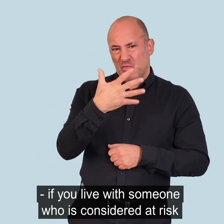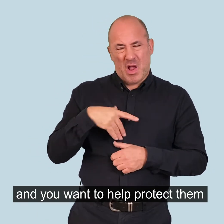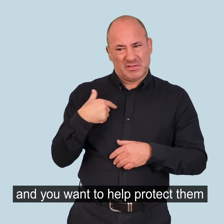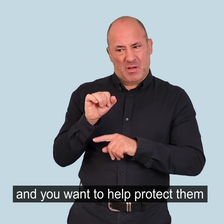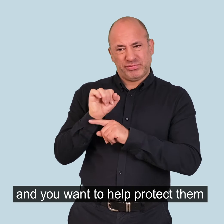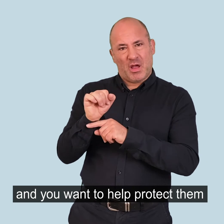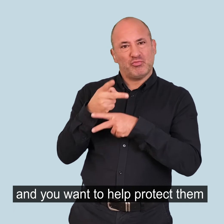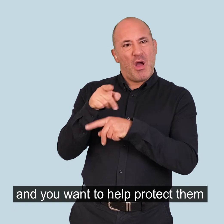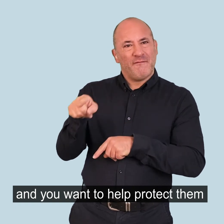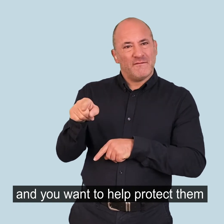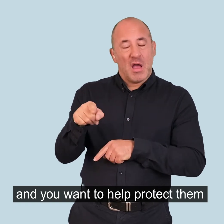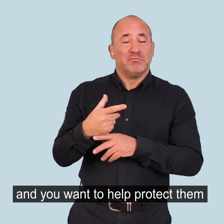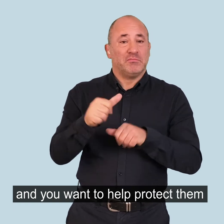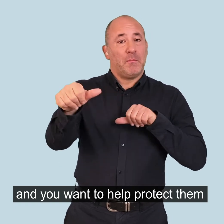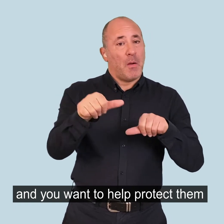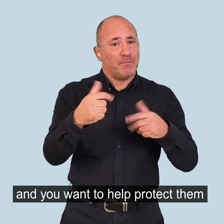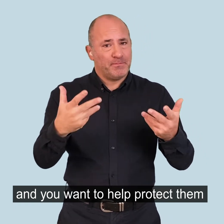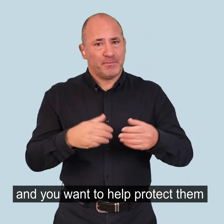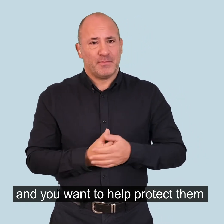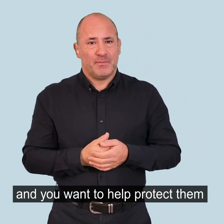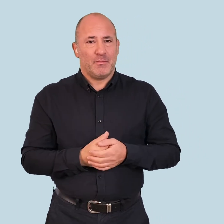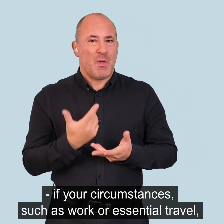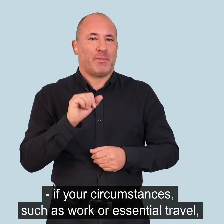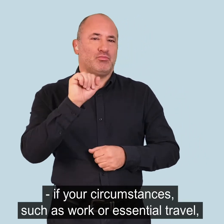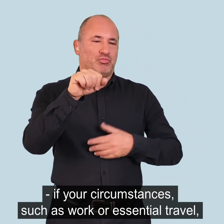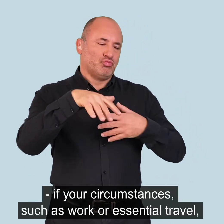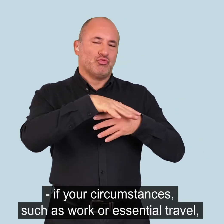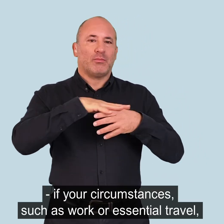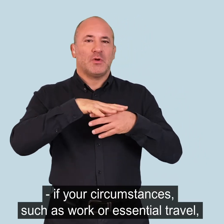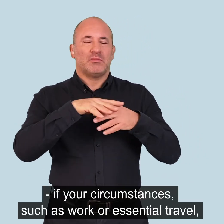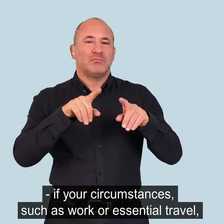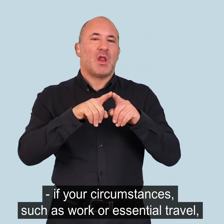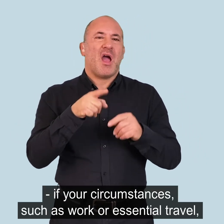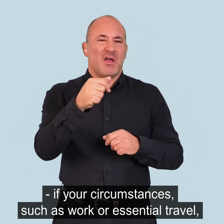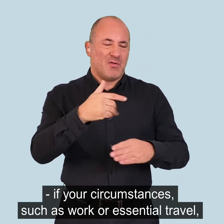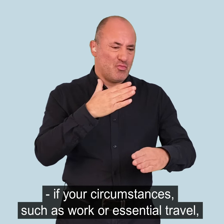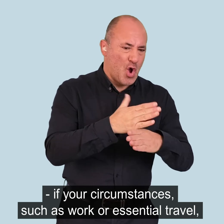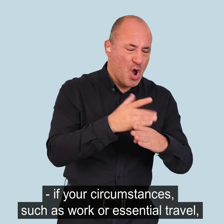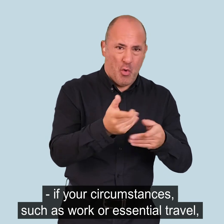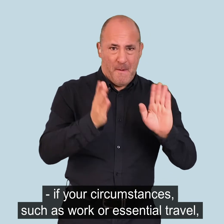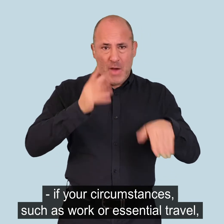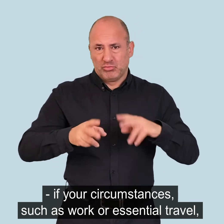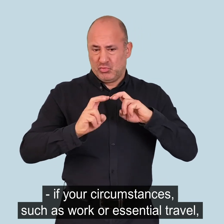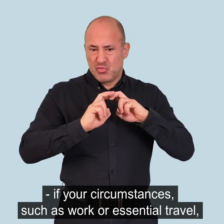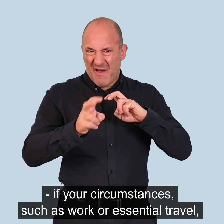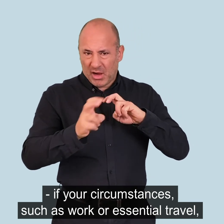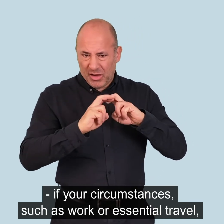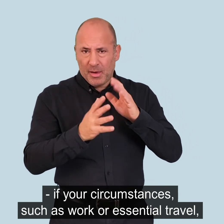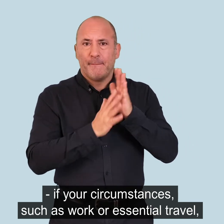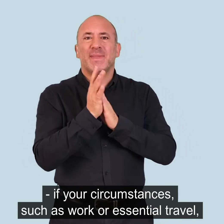and you want to help protect them, if your circumstances, such as work or essential travel, require